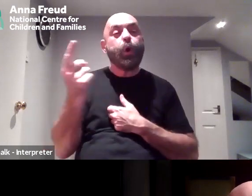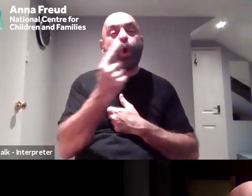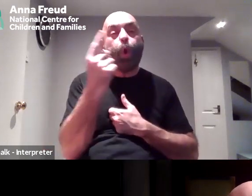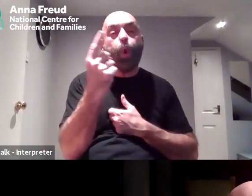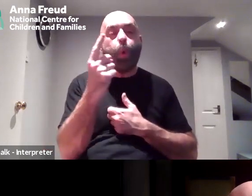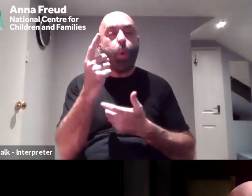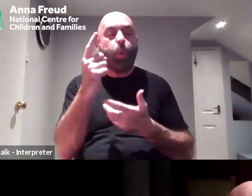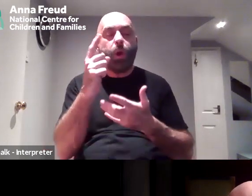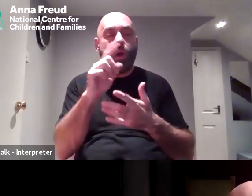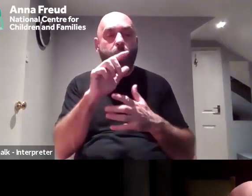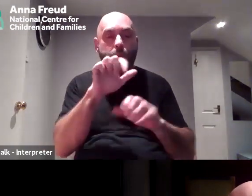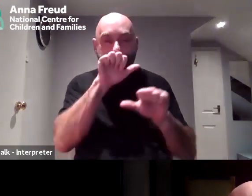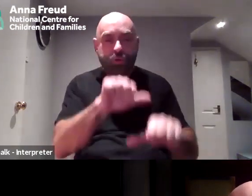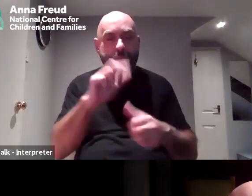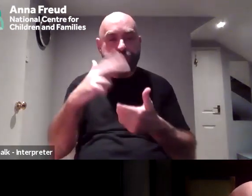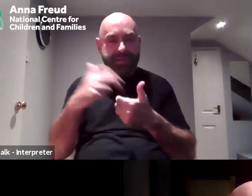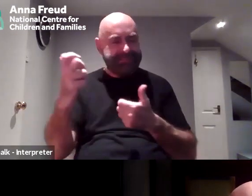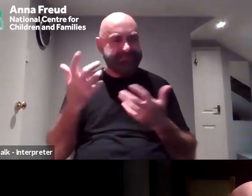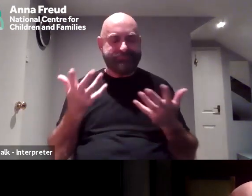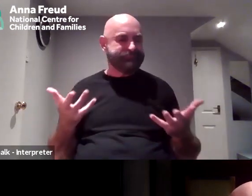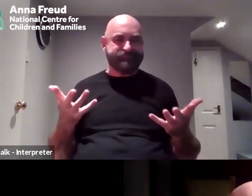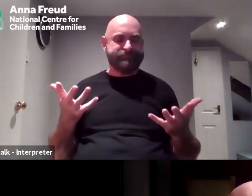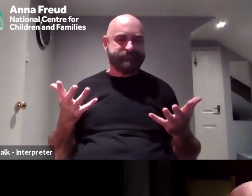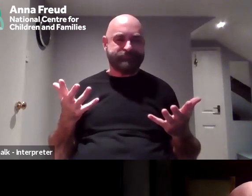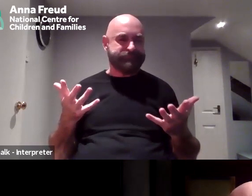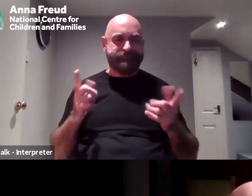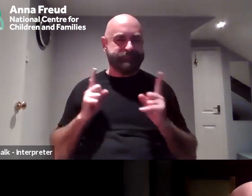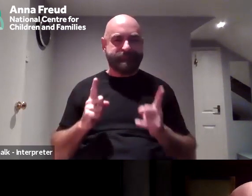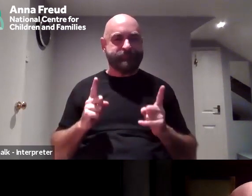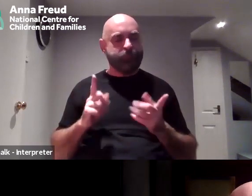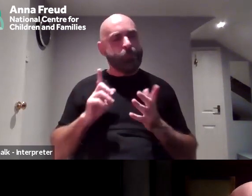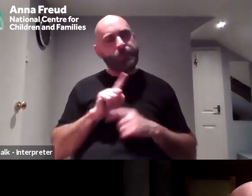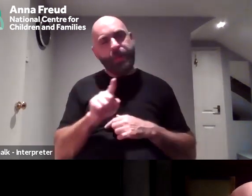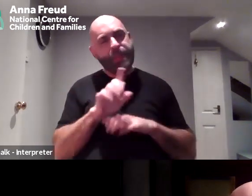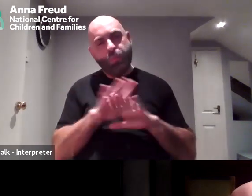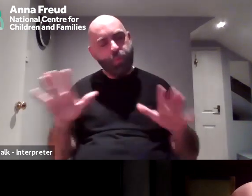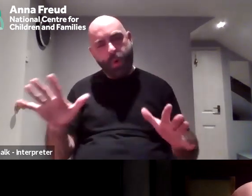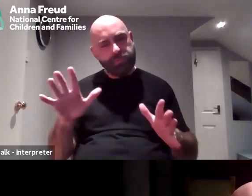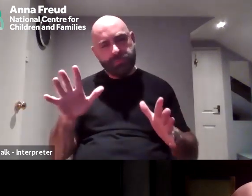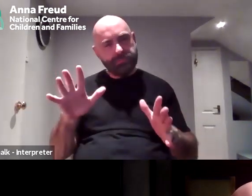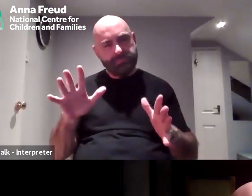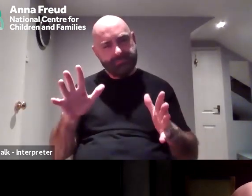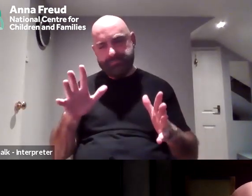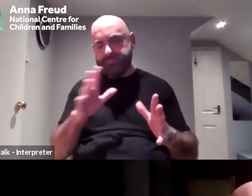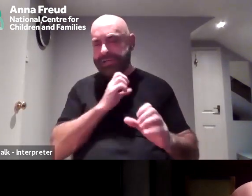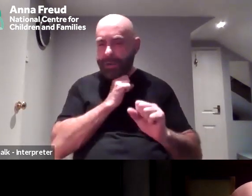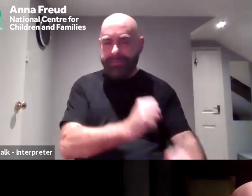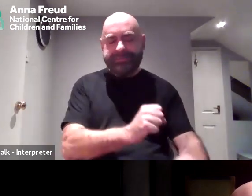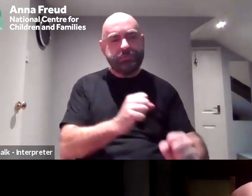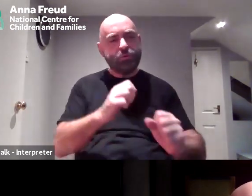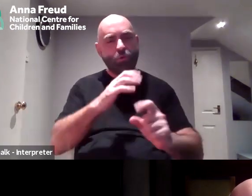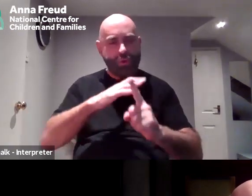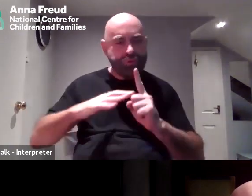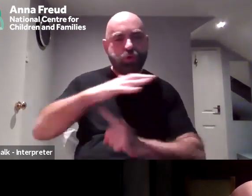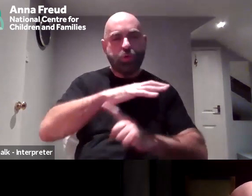a loyalist to Brexit is not someone who's likely to be committed to social justice